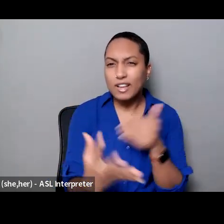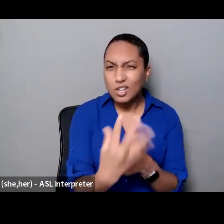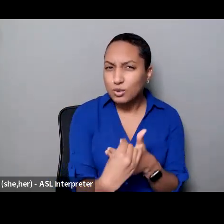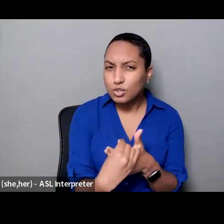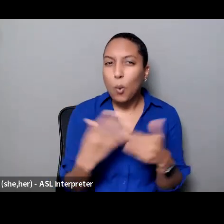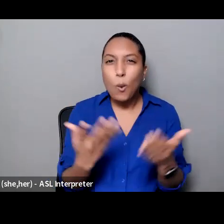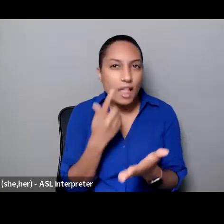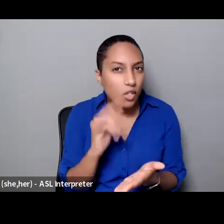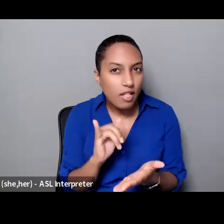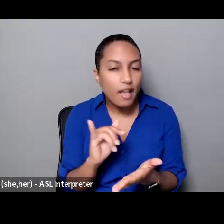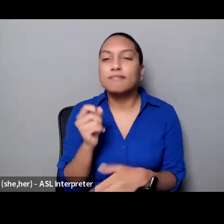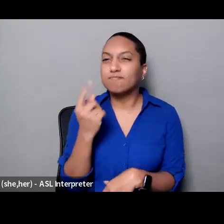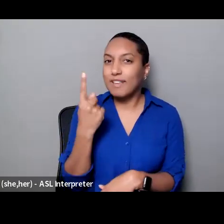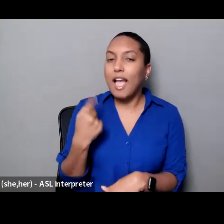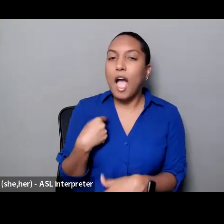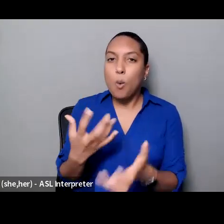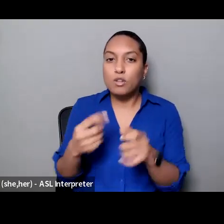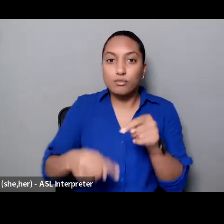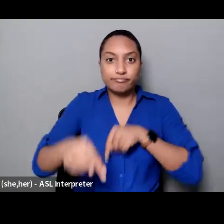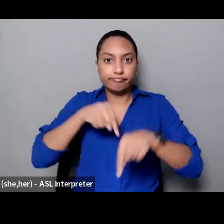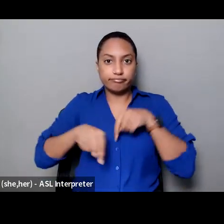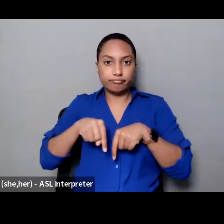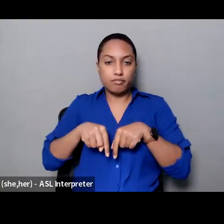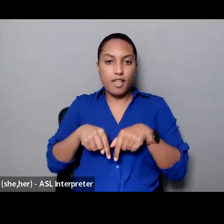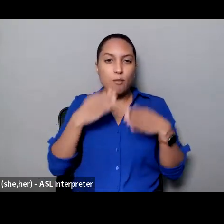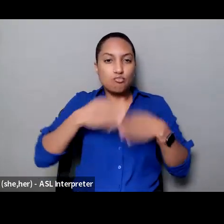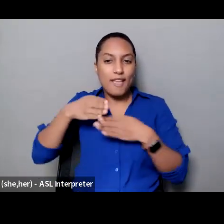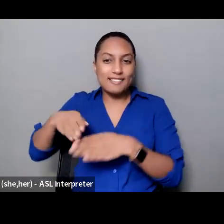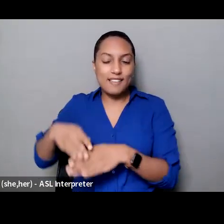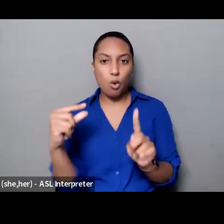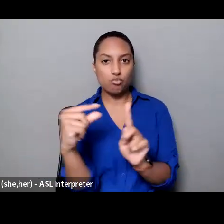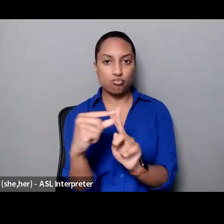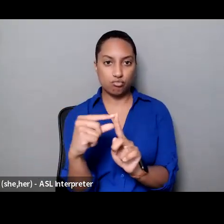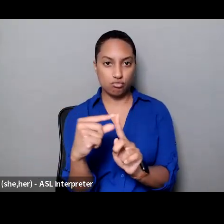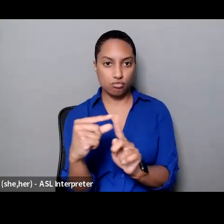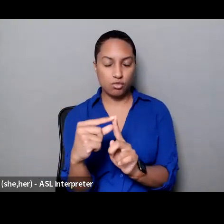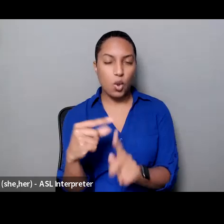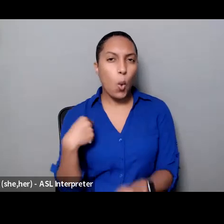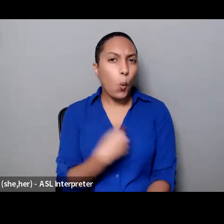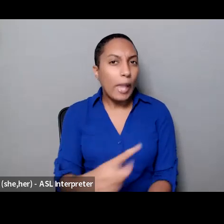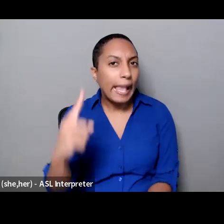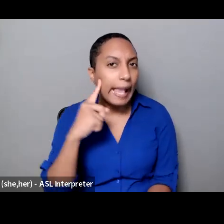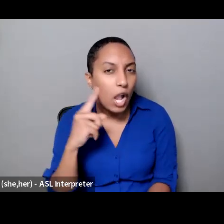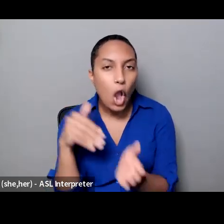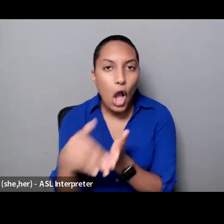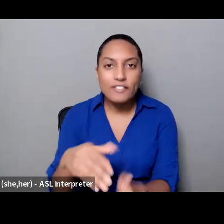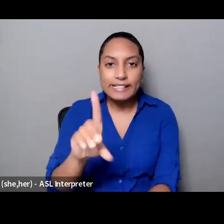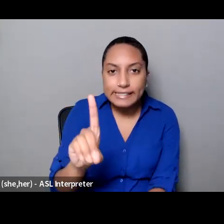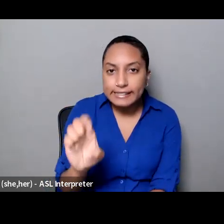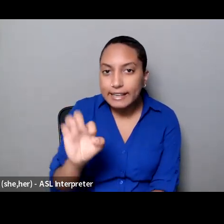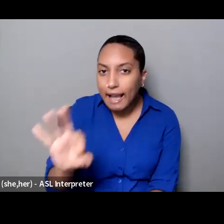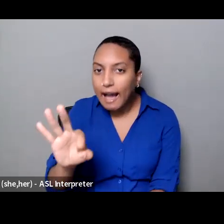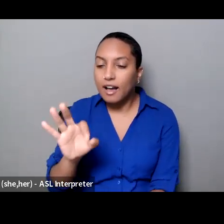terminology because one of the things that we're hearing right now is DEI, which is diversity, equity,